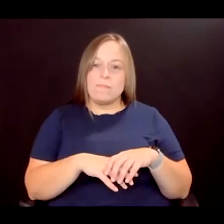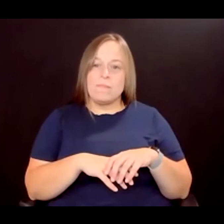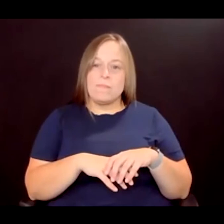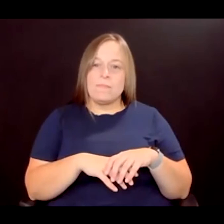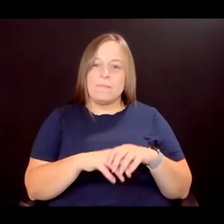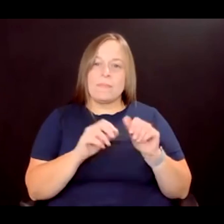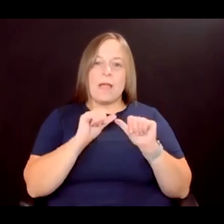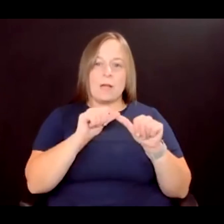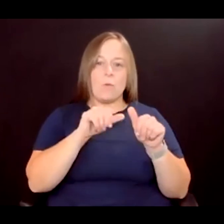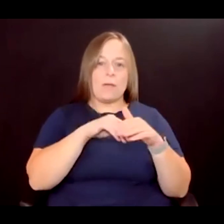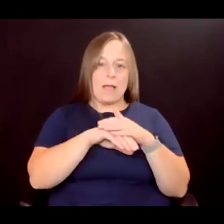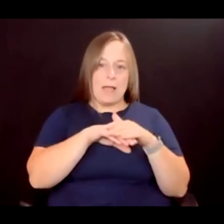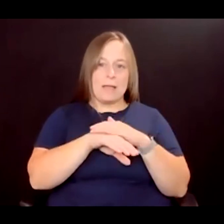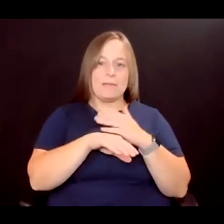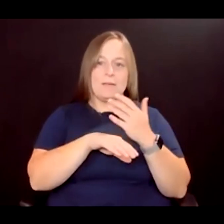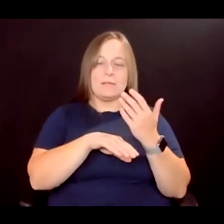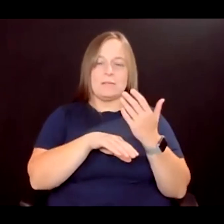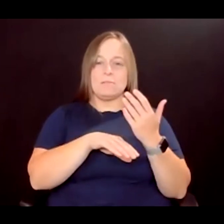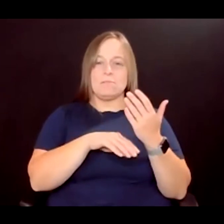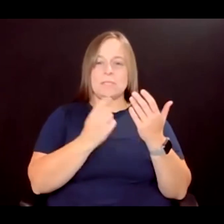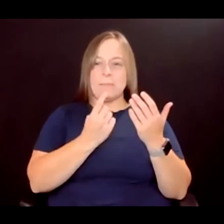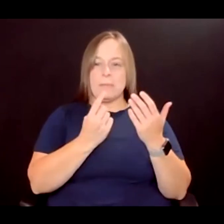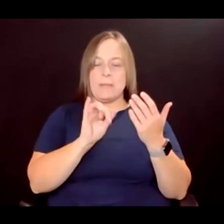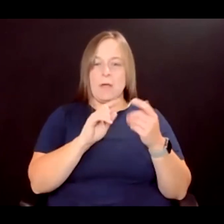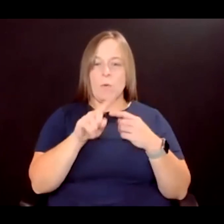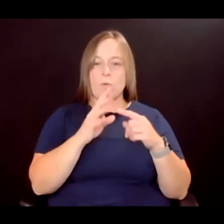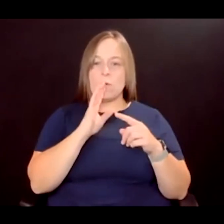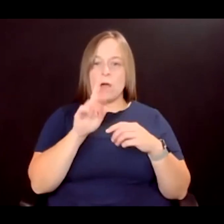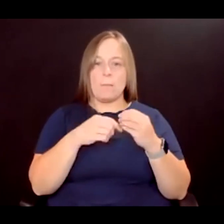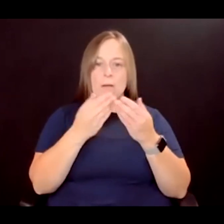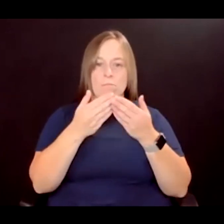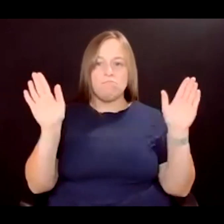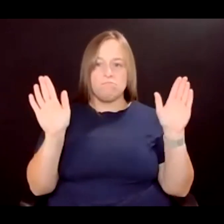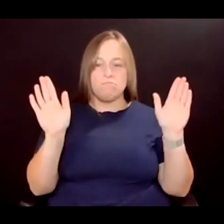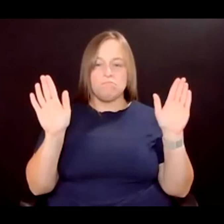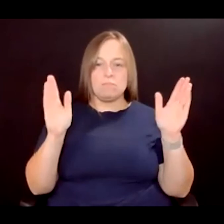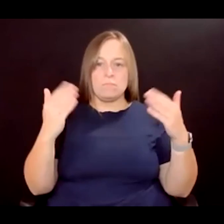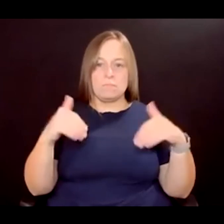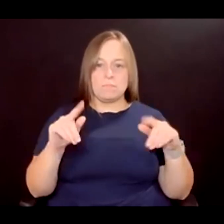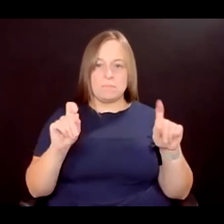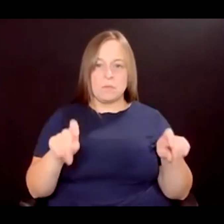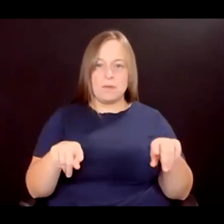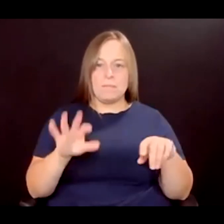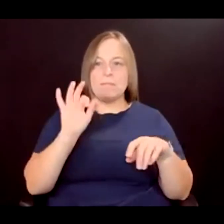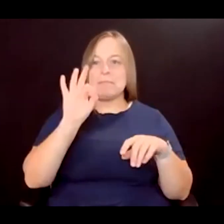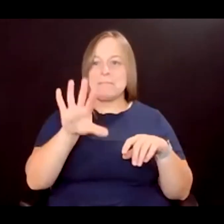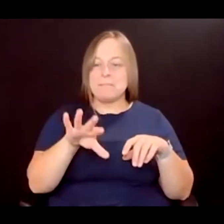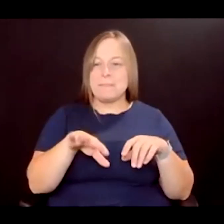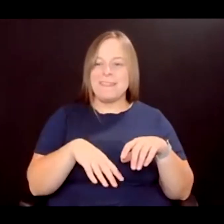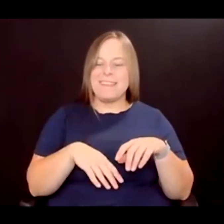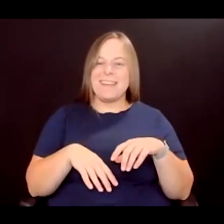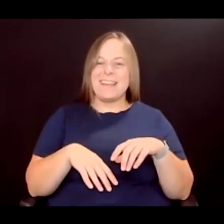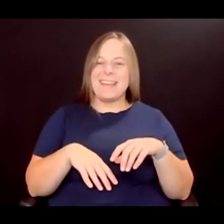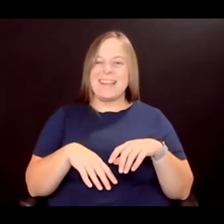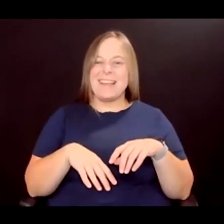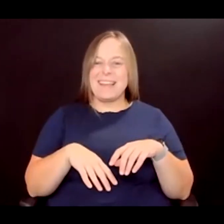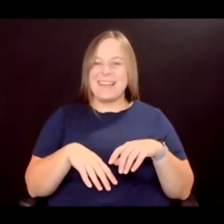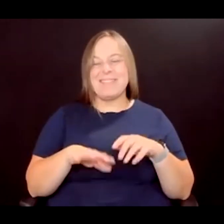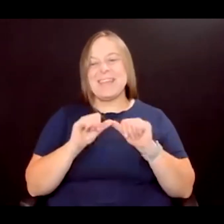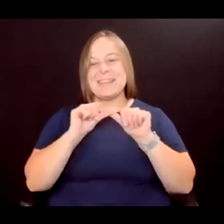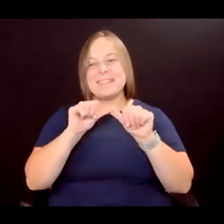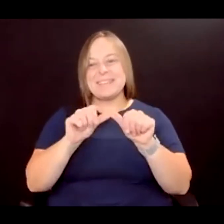value, dignity, and worth of every human life, regardless of status of any kind. So I just want to make